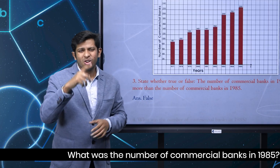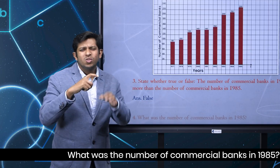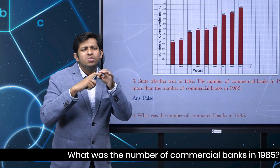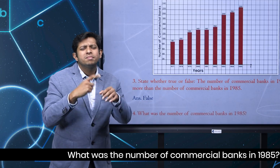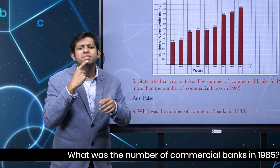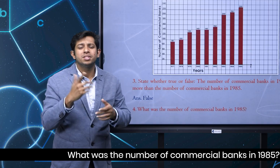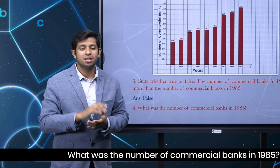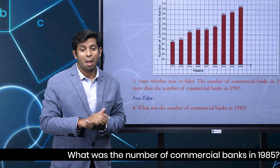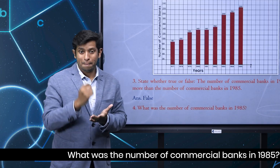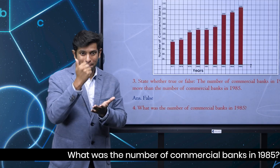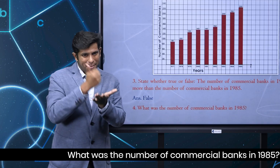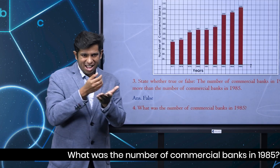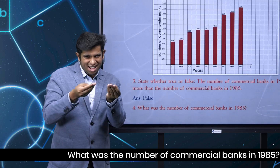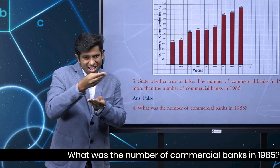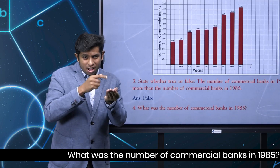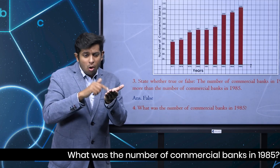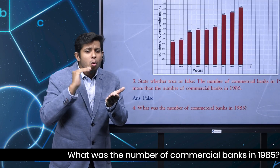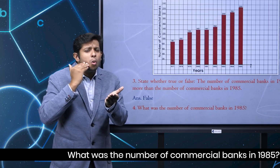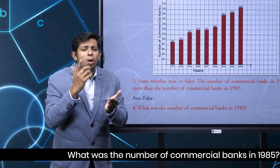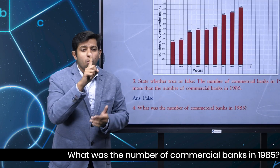What was the number of commercial banks in 1985?